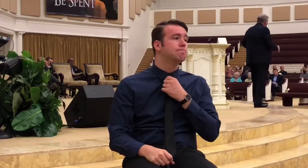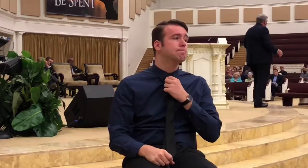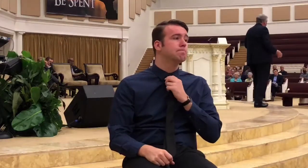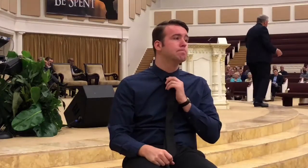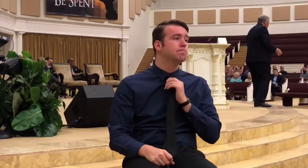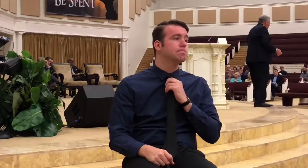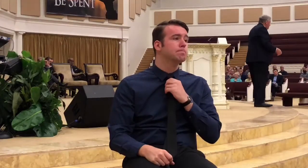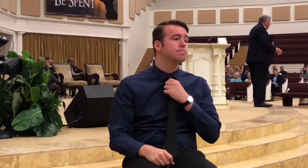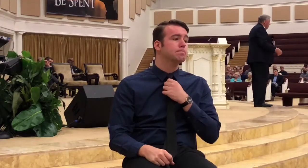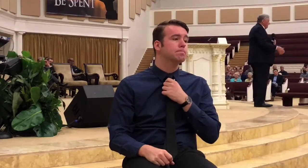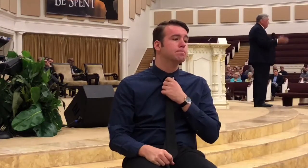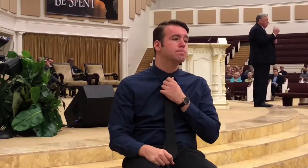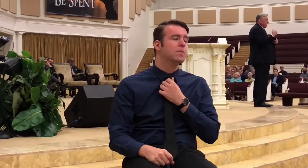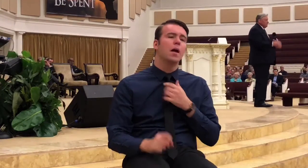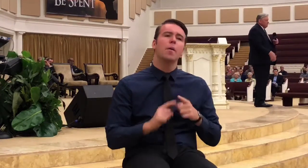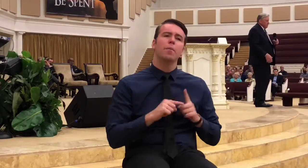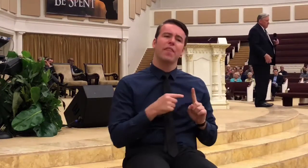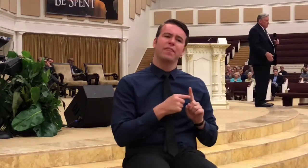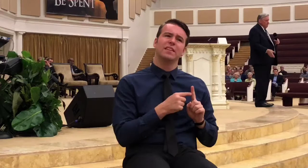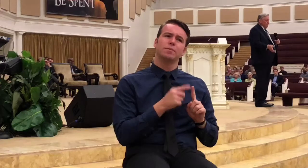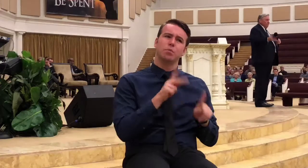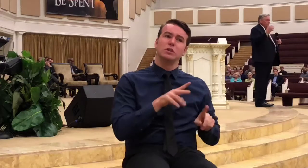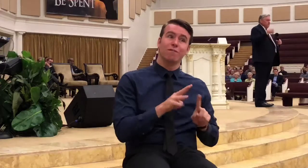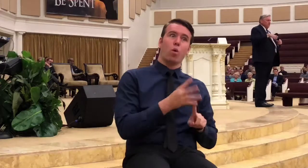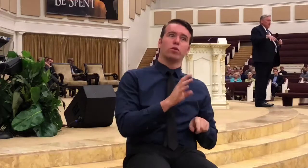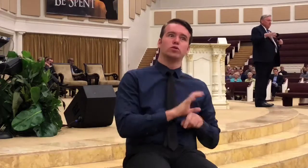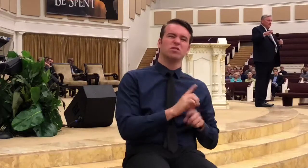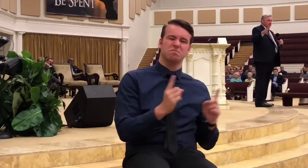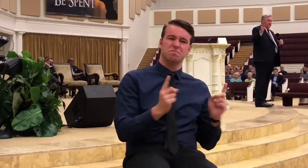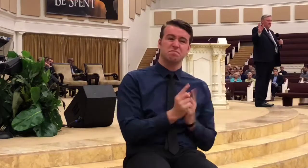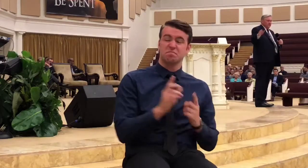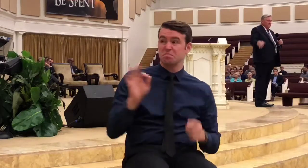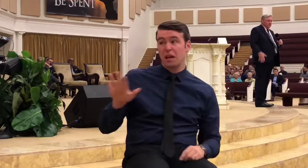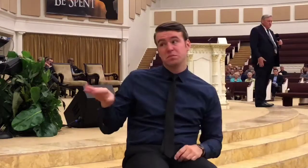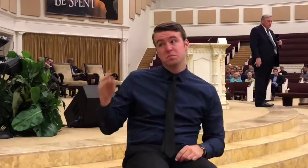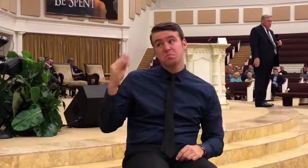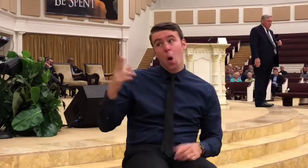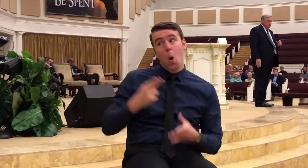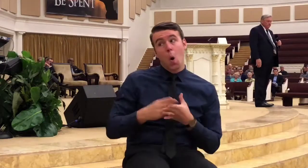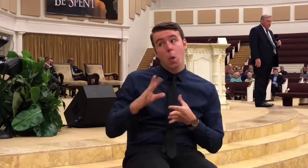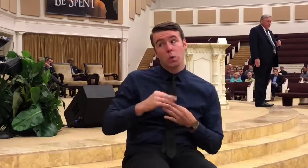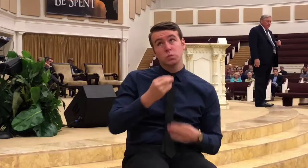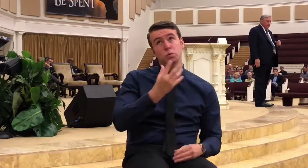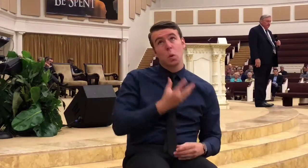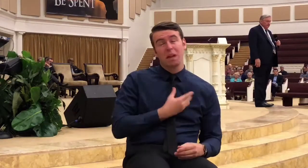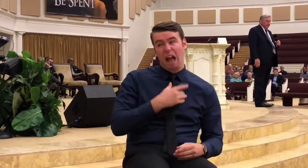But they came to Pastor and said, the Holy Ghost has told me that I need to do this.